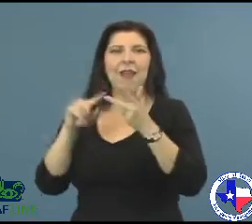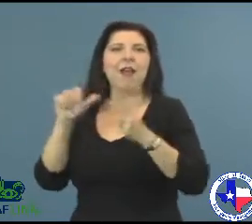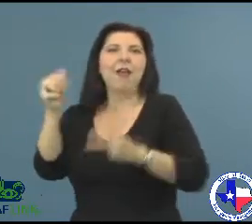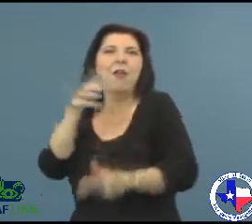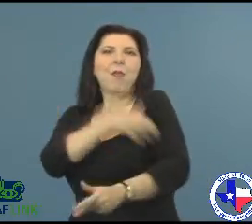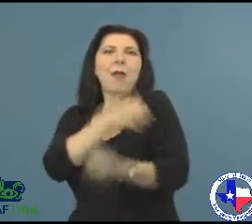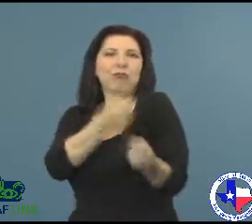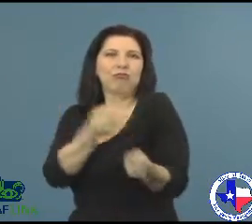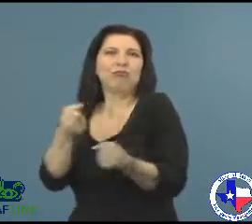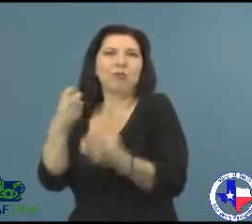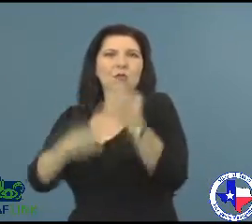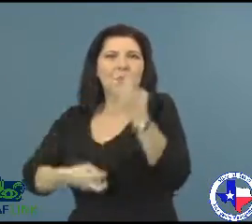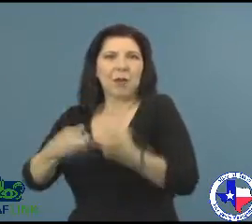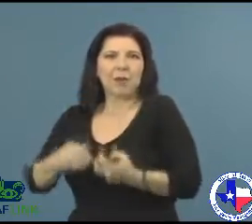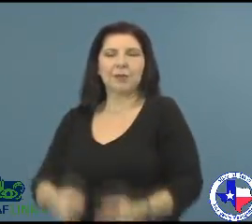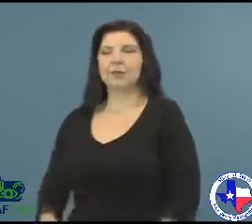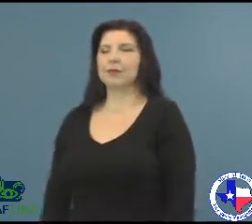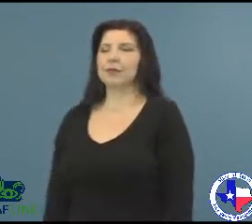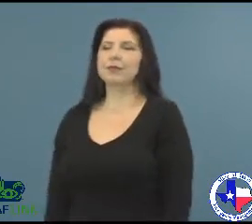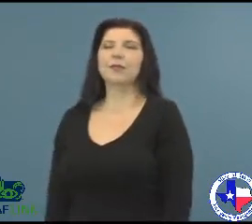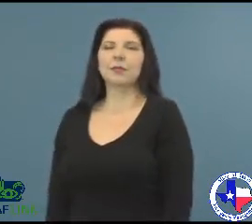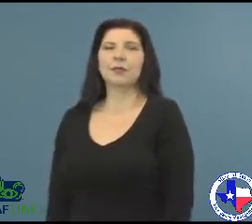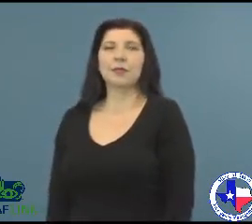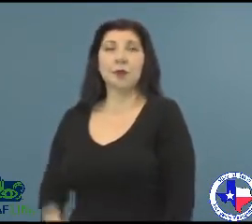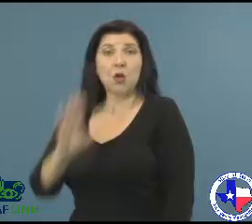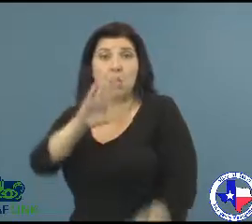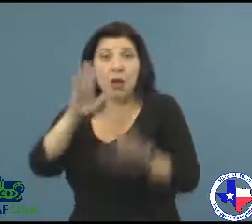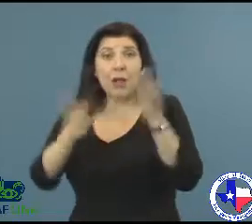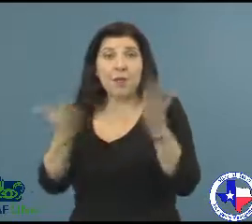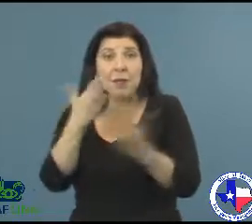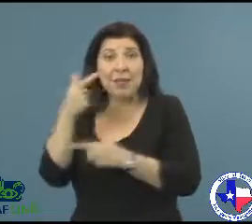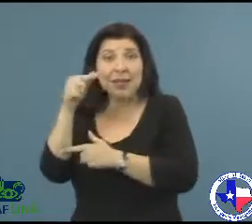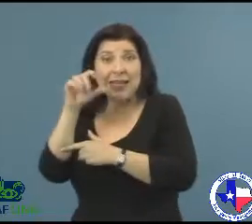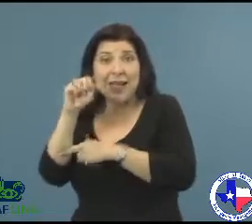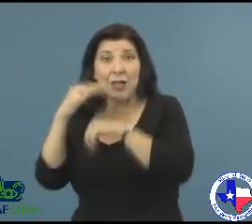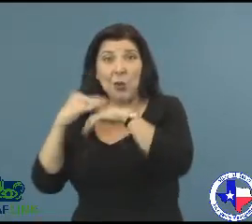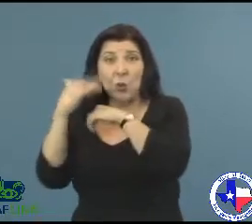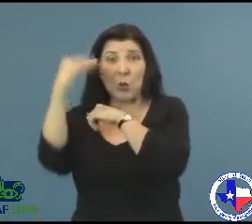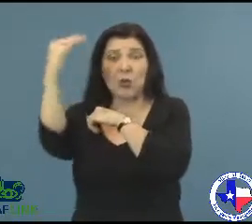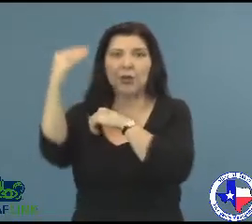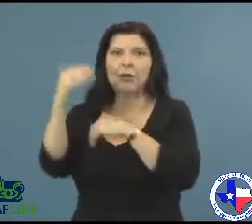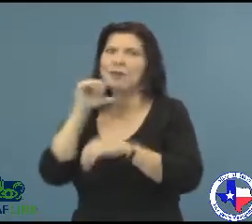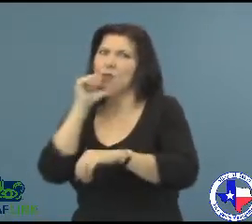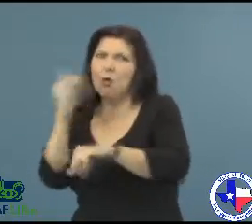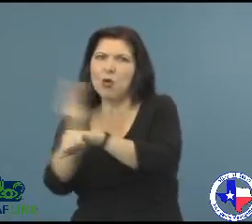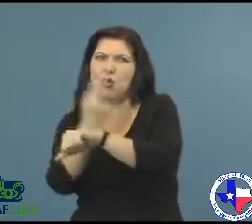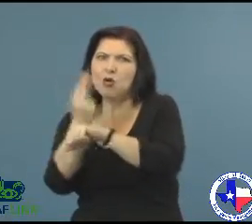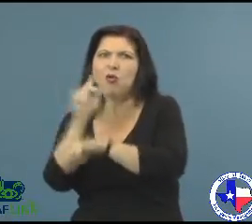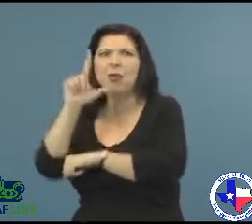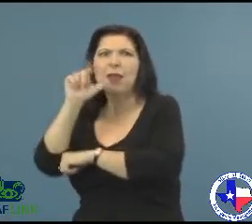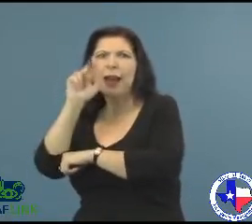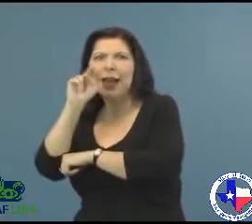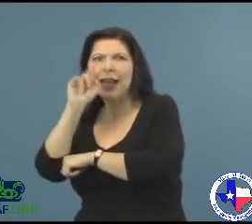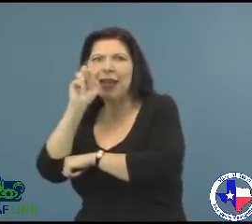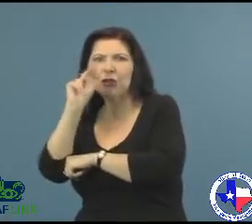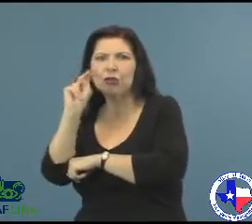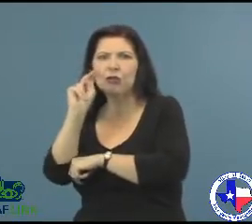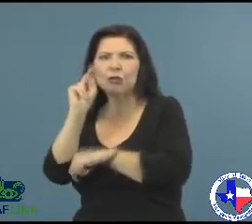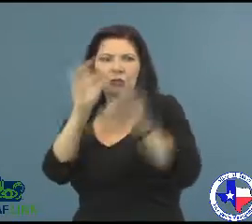Do not use lanterns or torches until after the premises are safe from gas